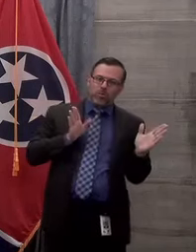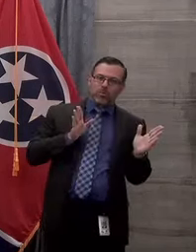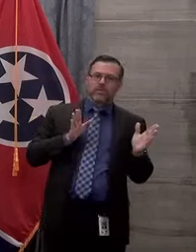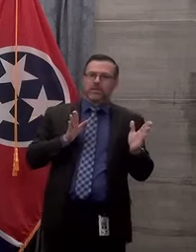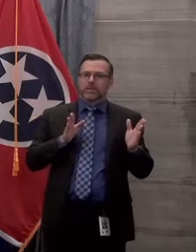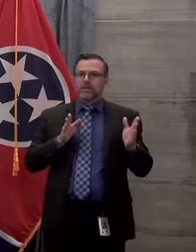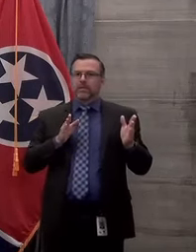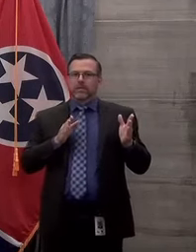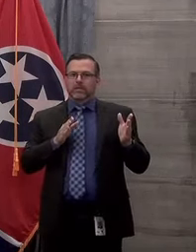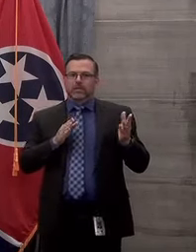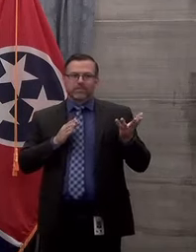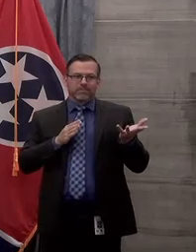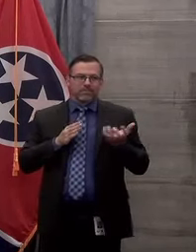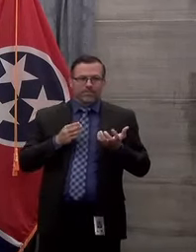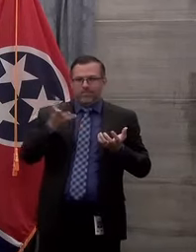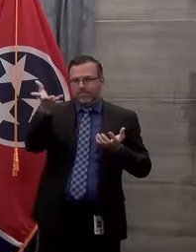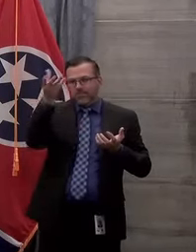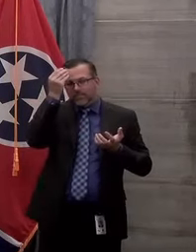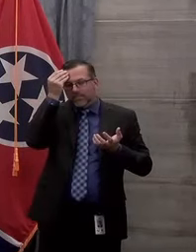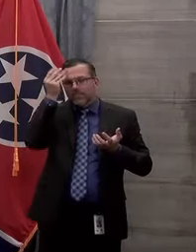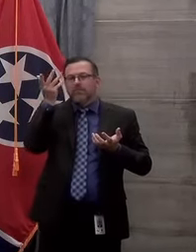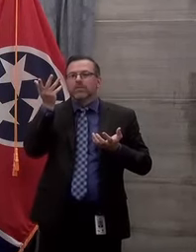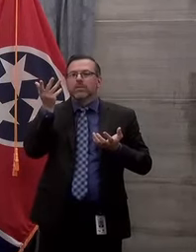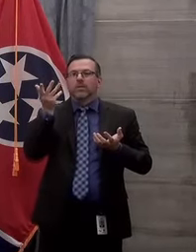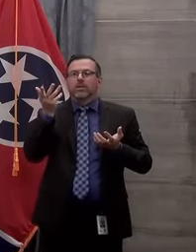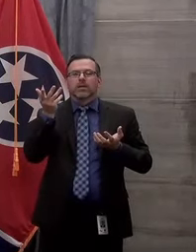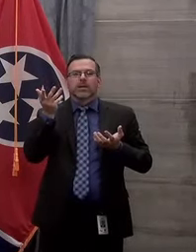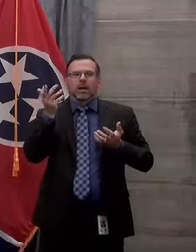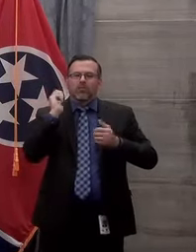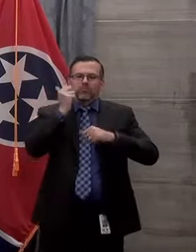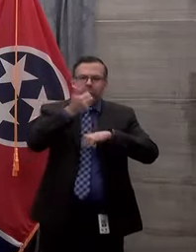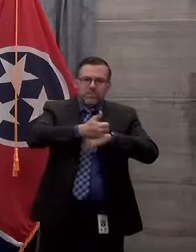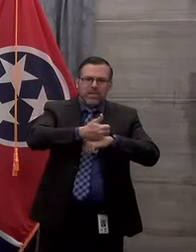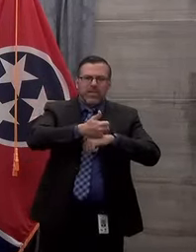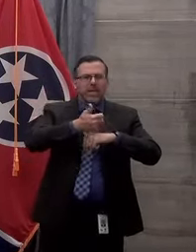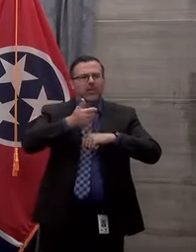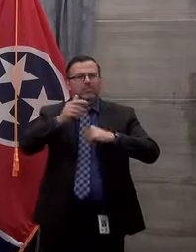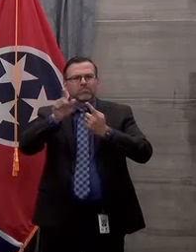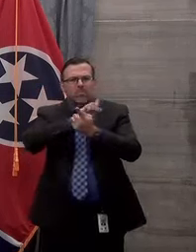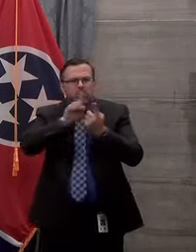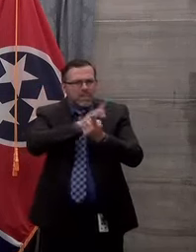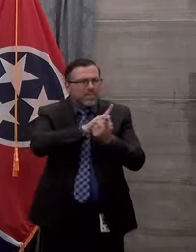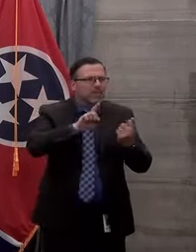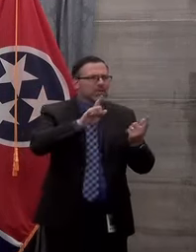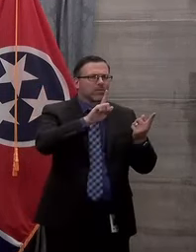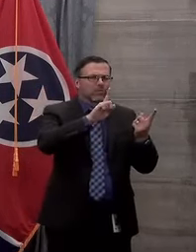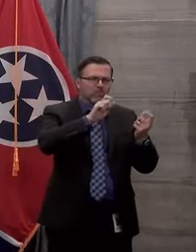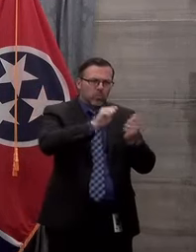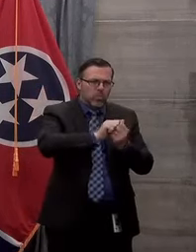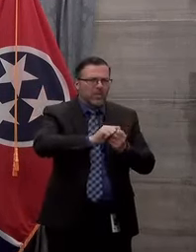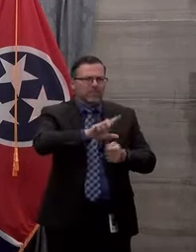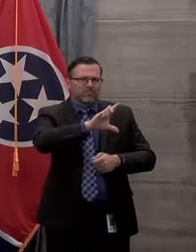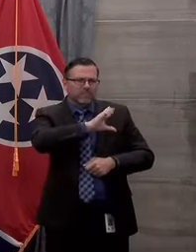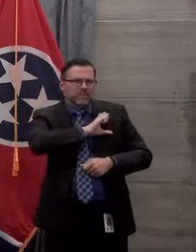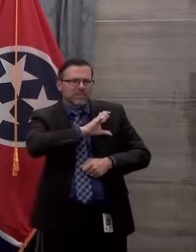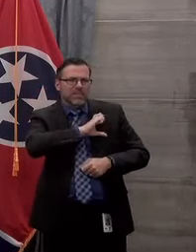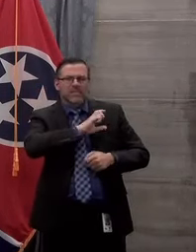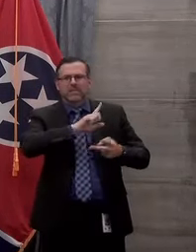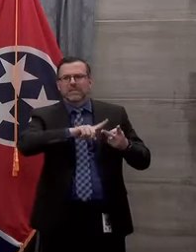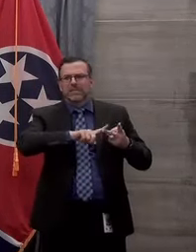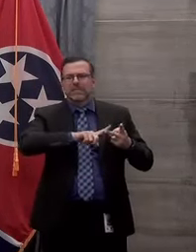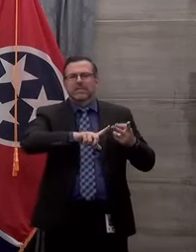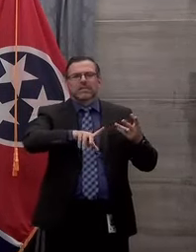intentionally listening, creating venues, meeting with law enforcement and community leaders